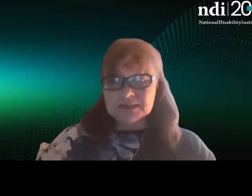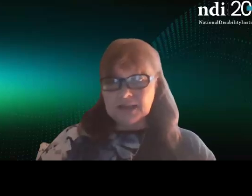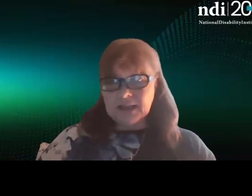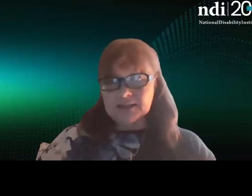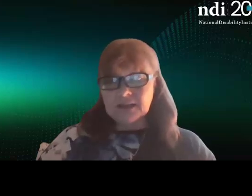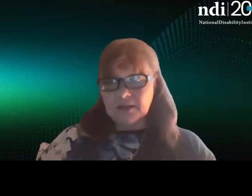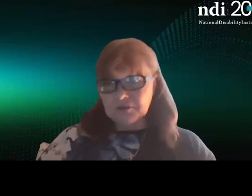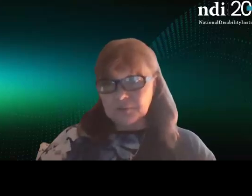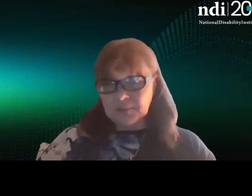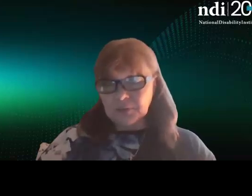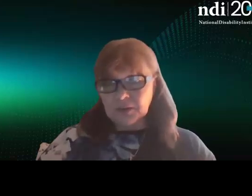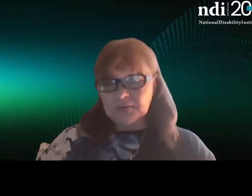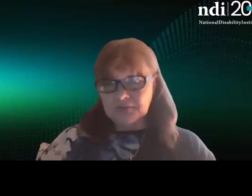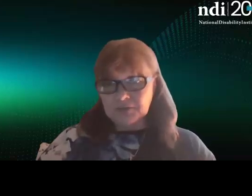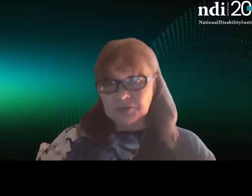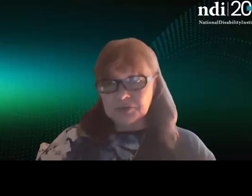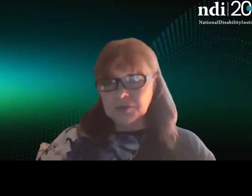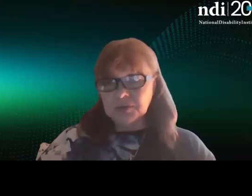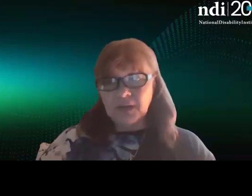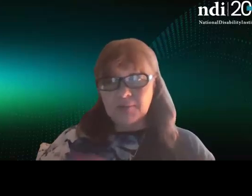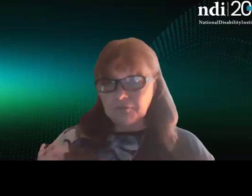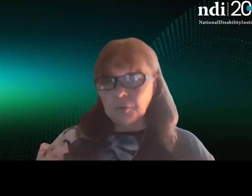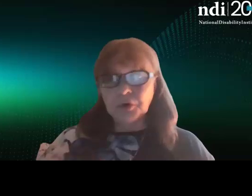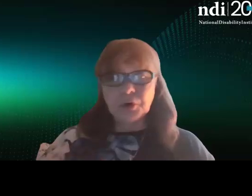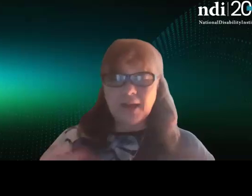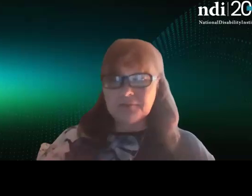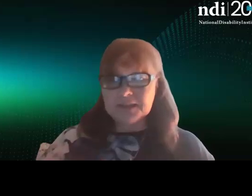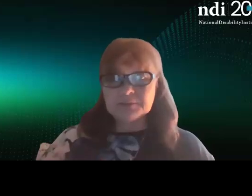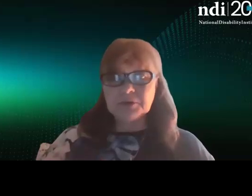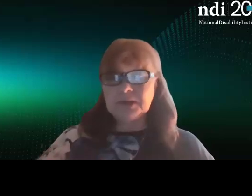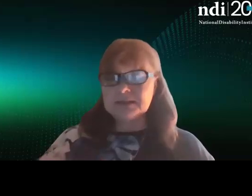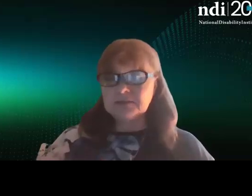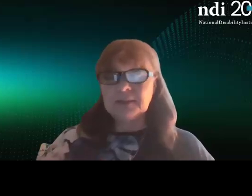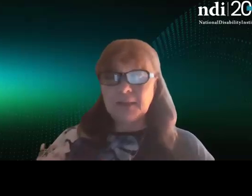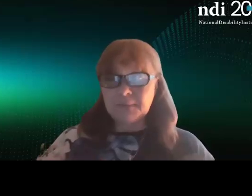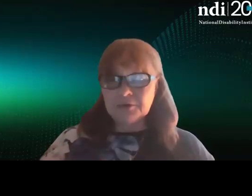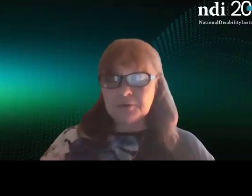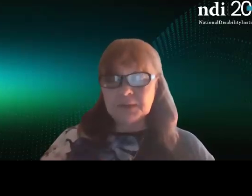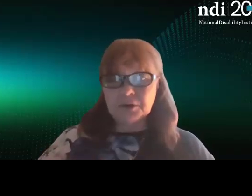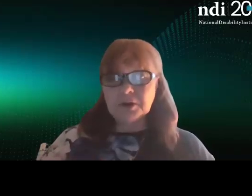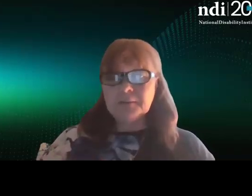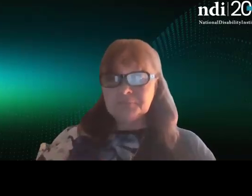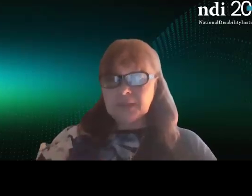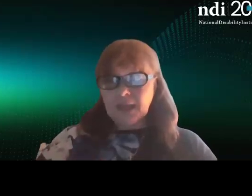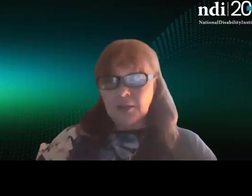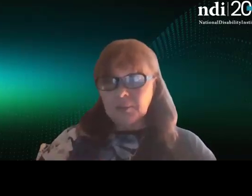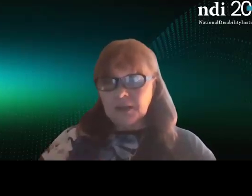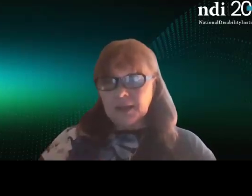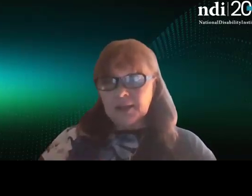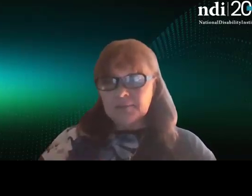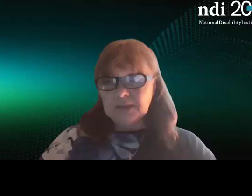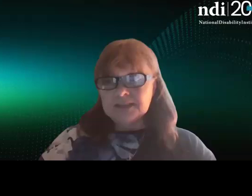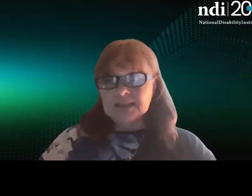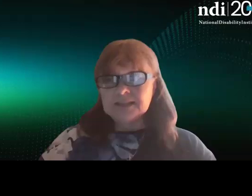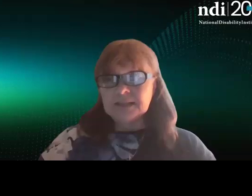great space to ask other people and founders who have come before, who have the experience, really that peer-to-peer